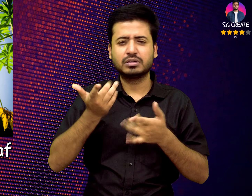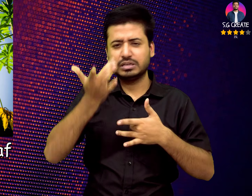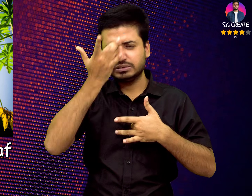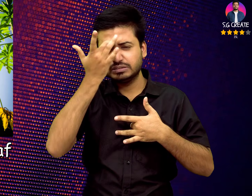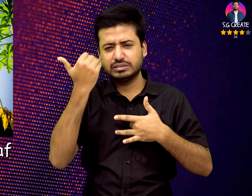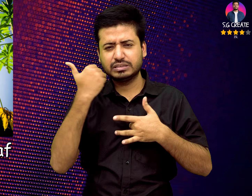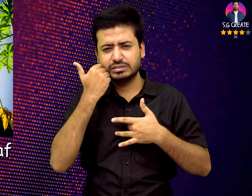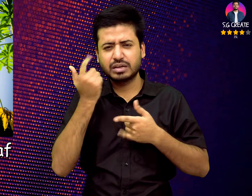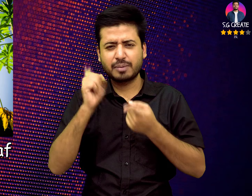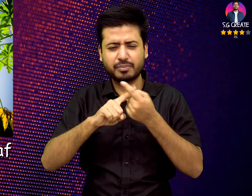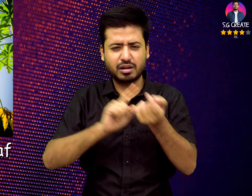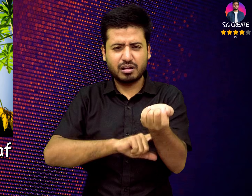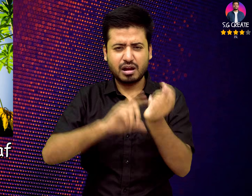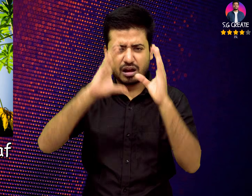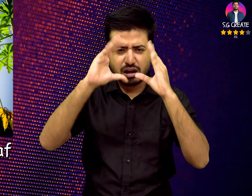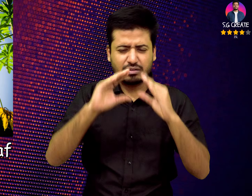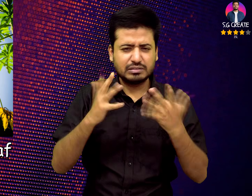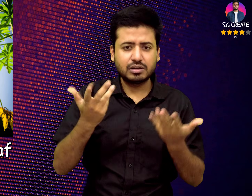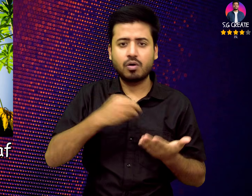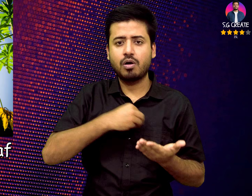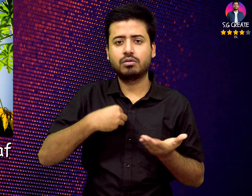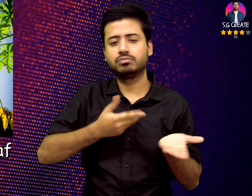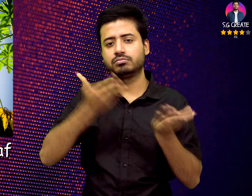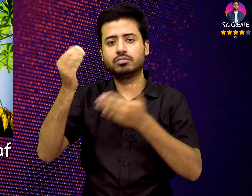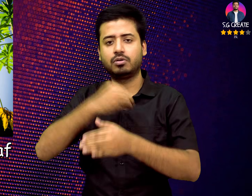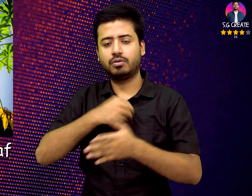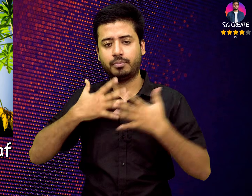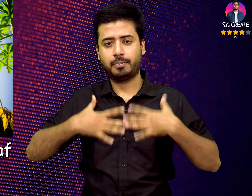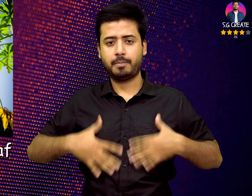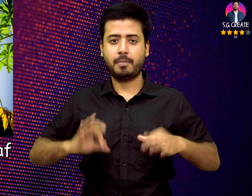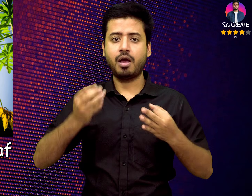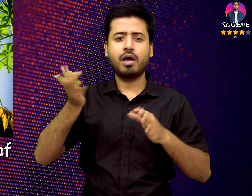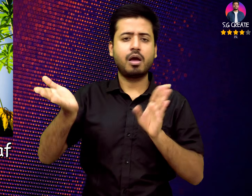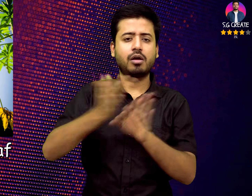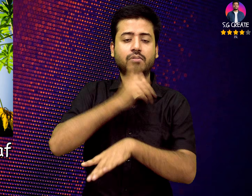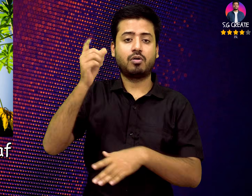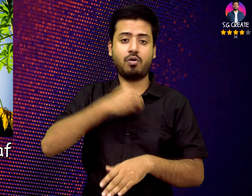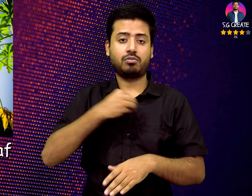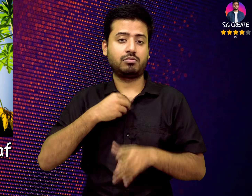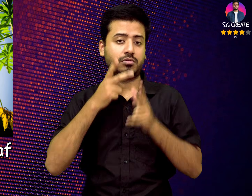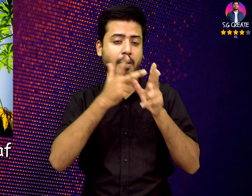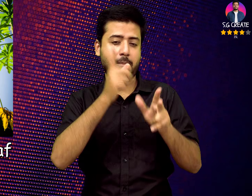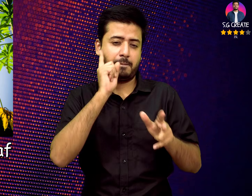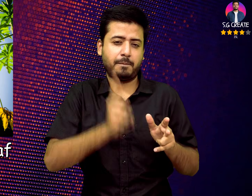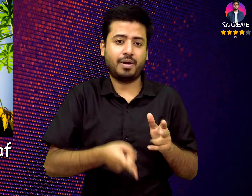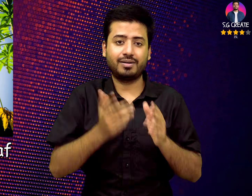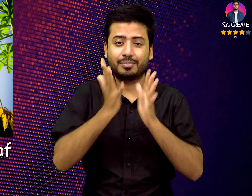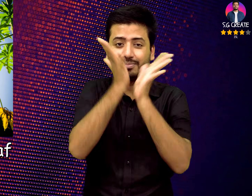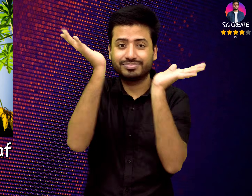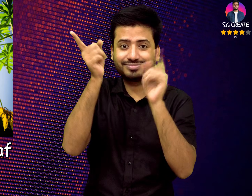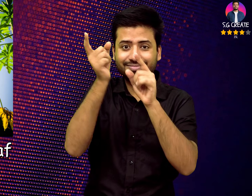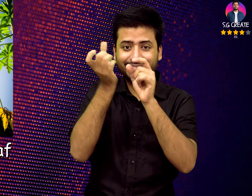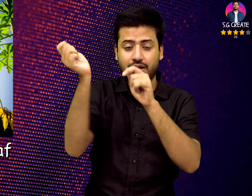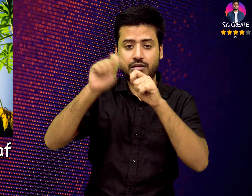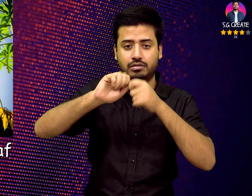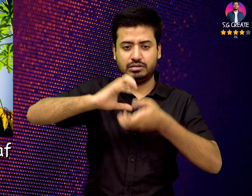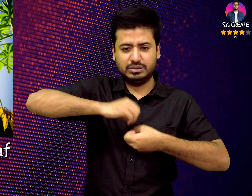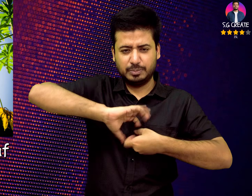complexions. Today, modern dermatology confirms what ancient wisdom has long known. The unique enzymes and phytochemicals